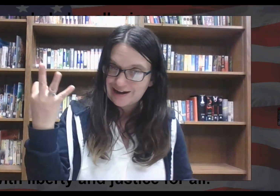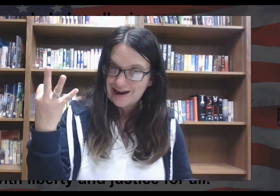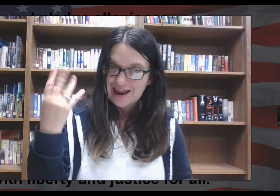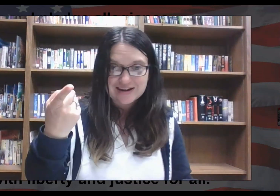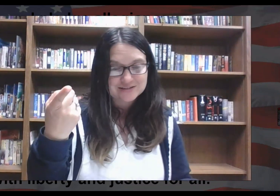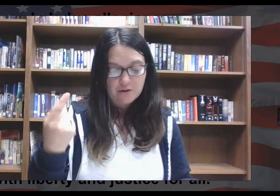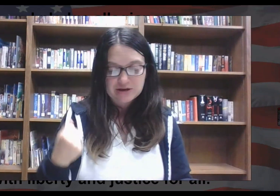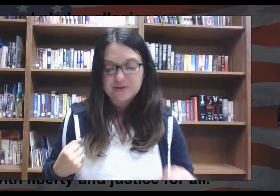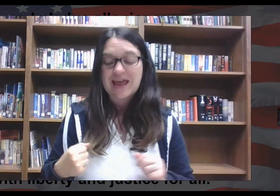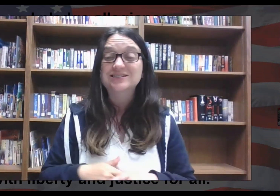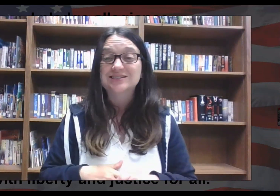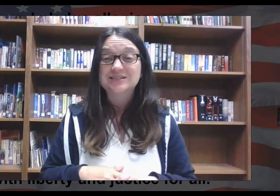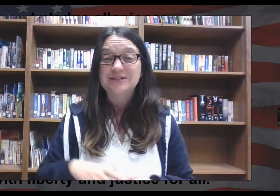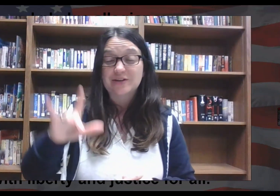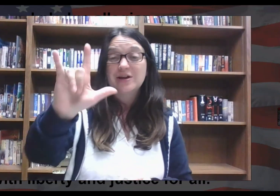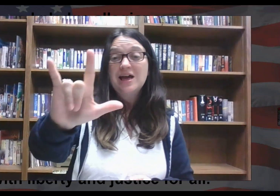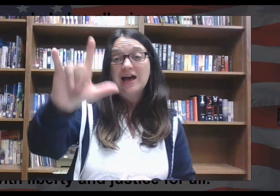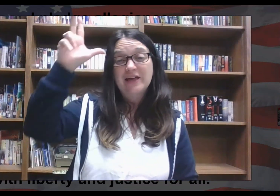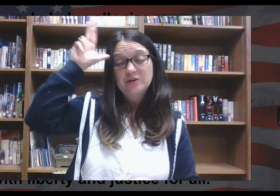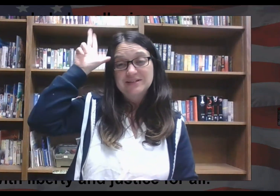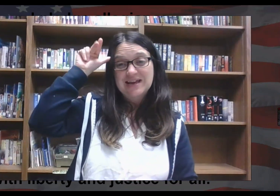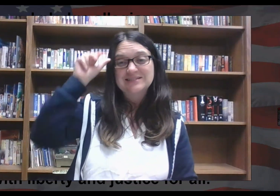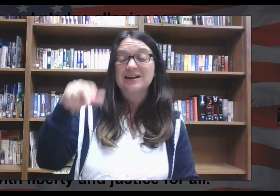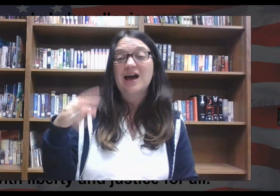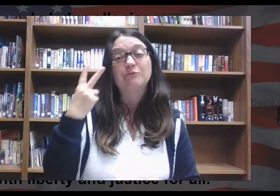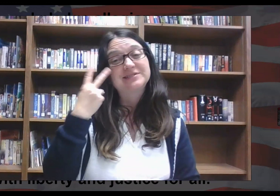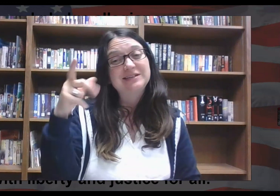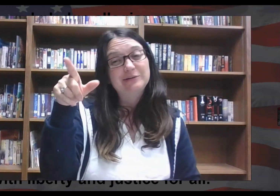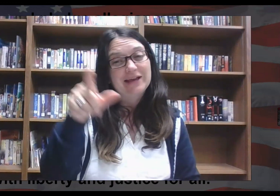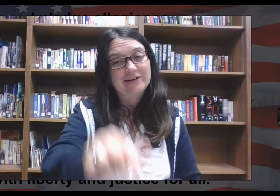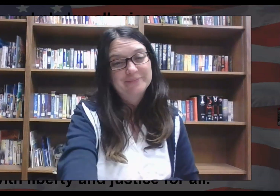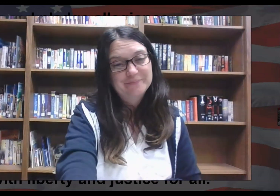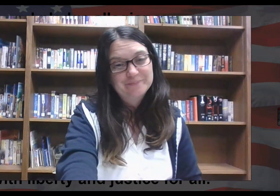Friday. And as always, be excellent to each other. I love you, Mustangs, and I will see you later.